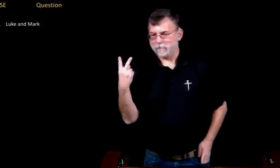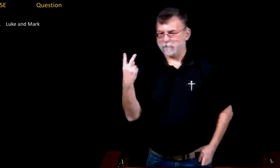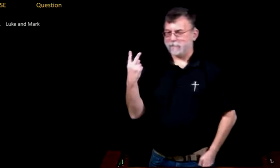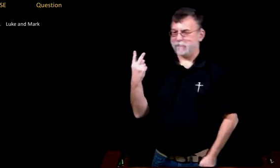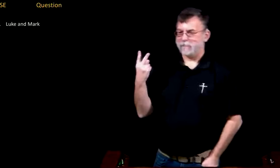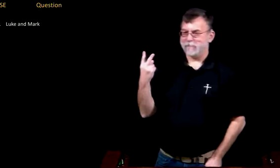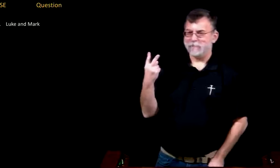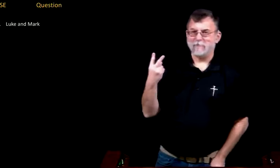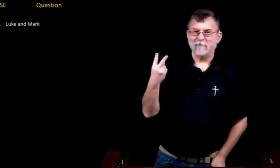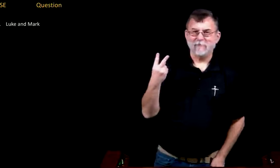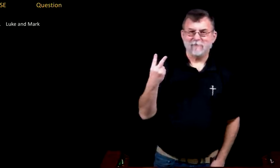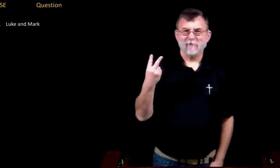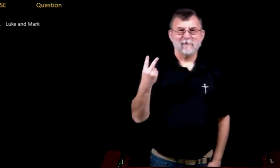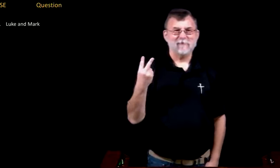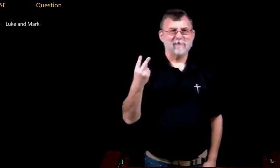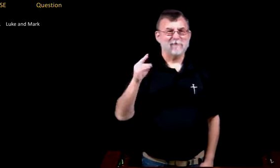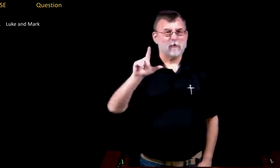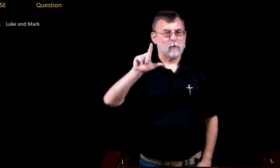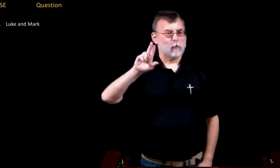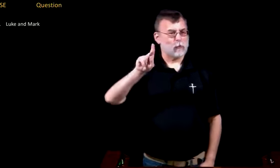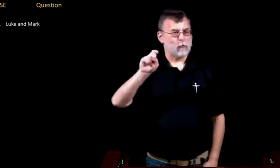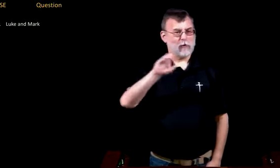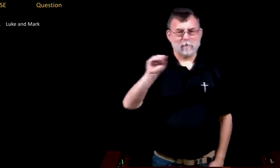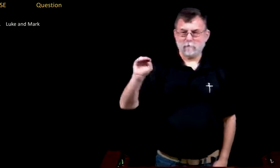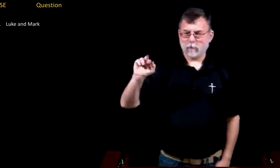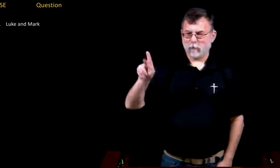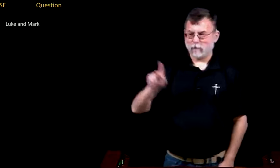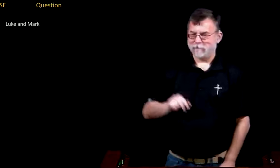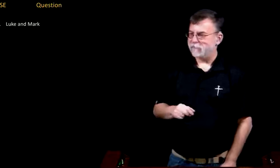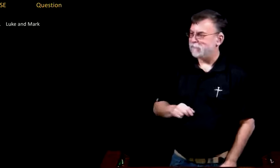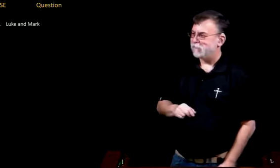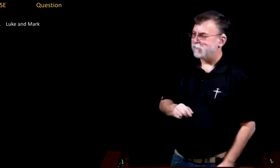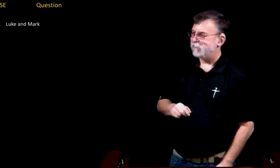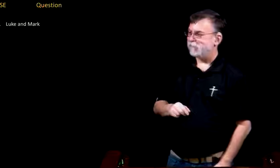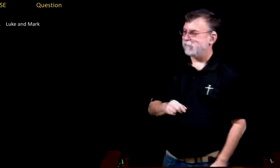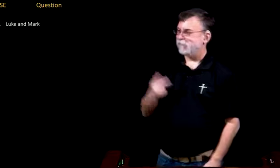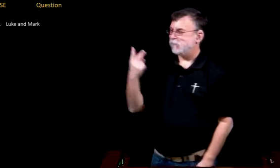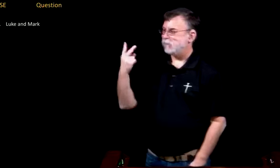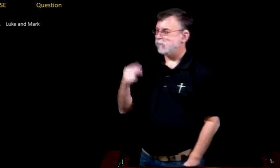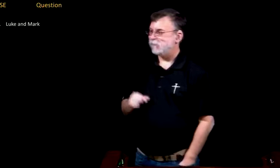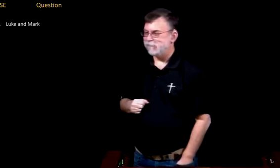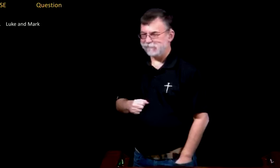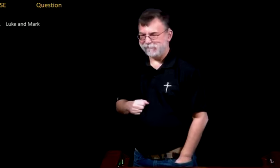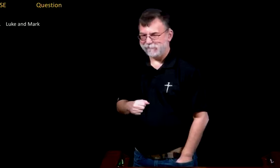Only two. The answer is false. Luke and Mark.